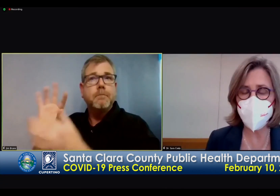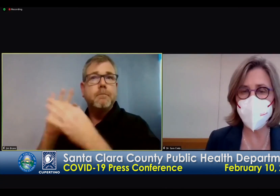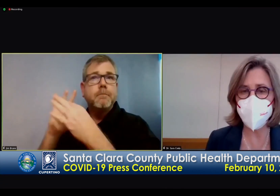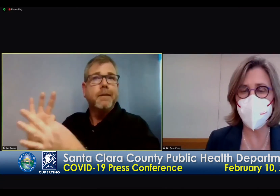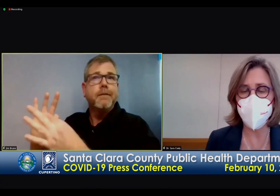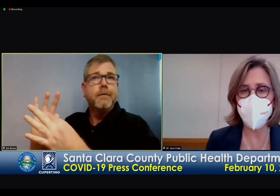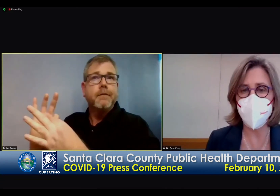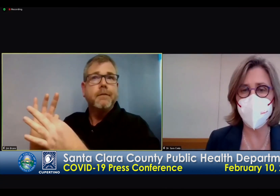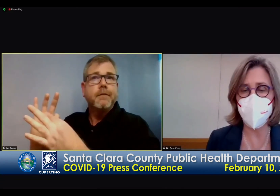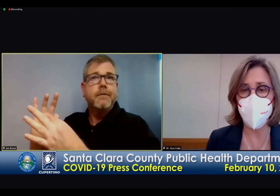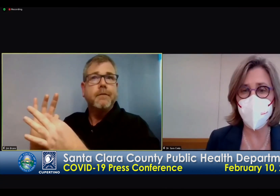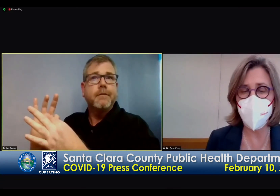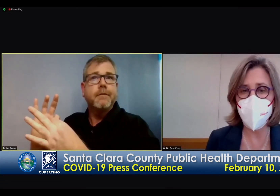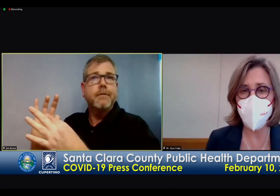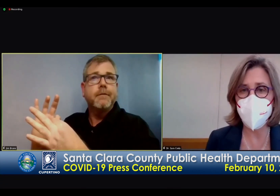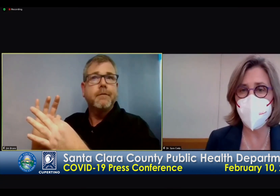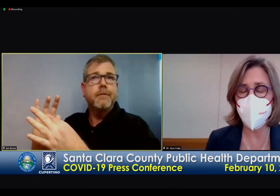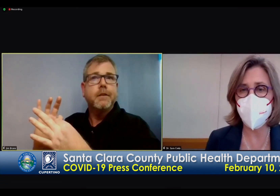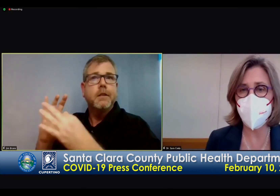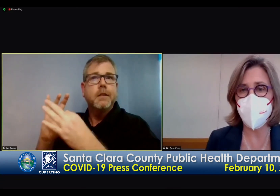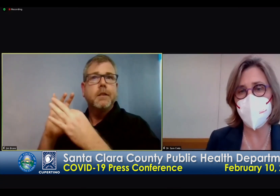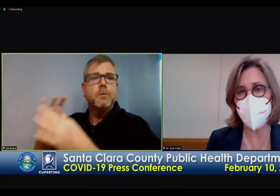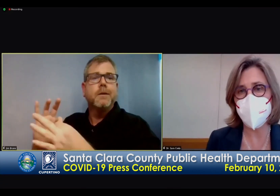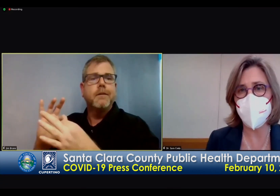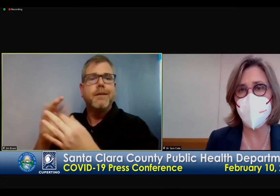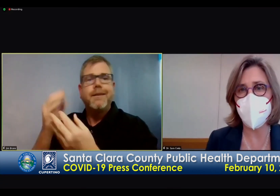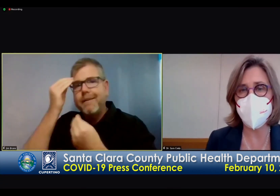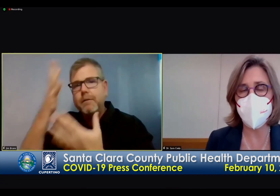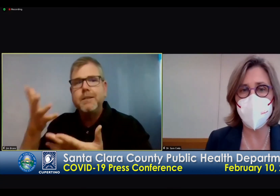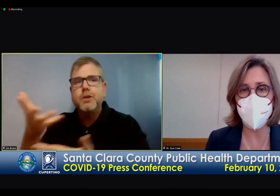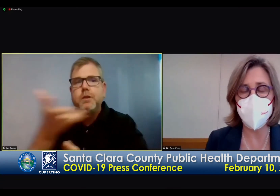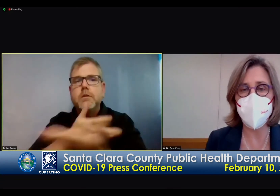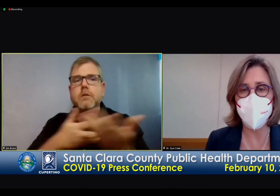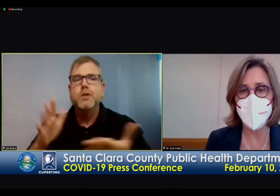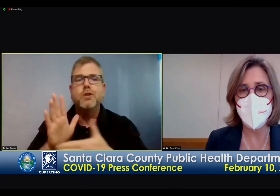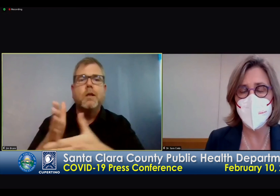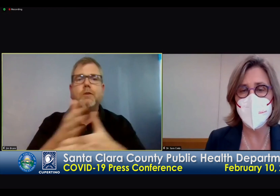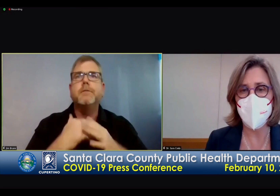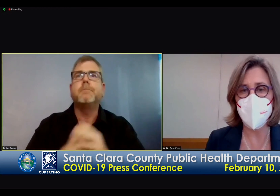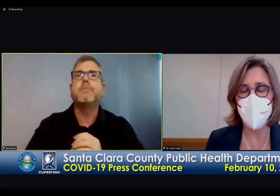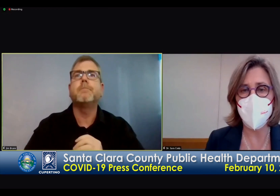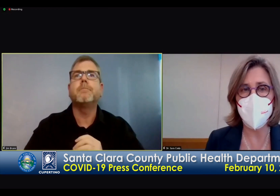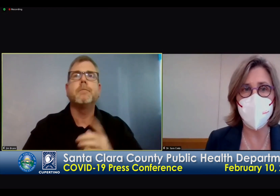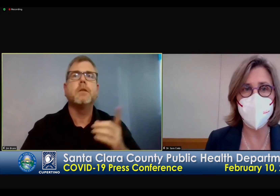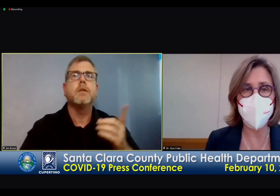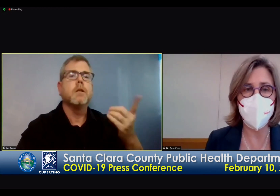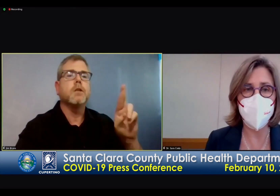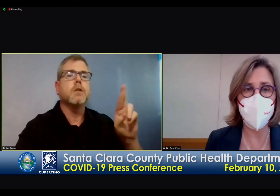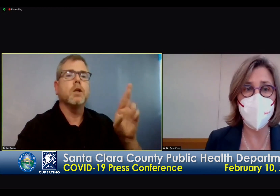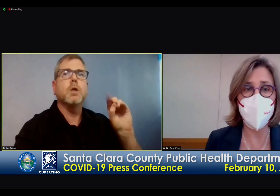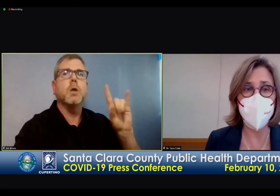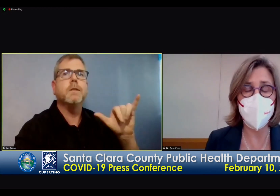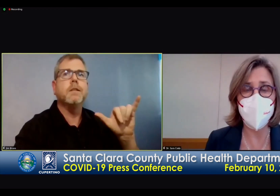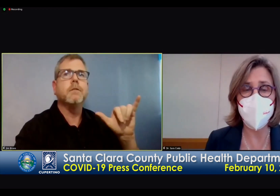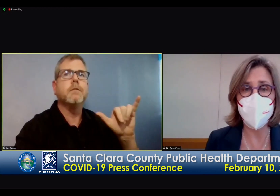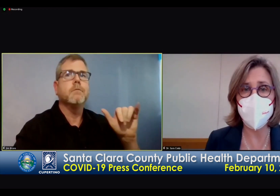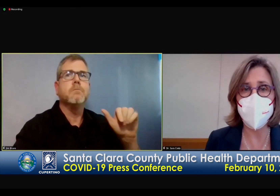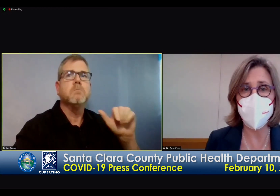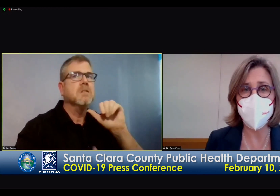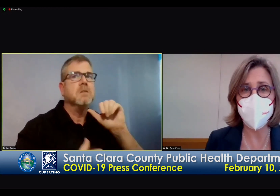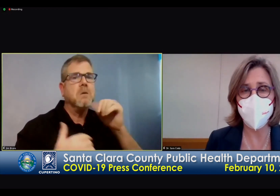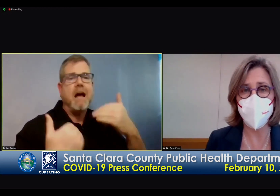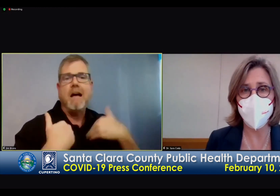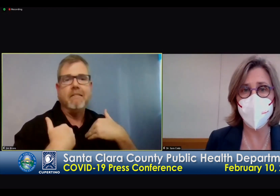information to help with that. So I can't really answer that question right now, but sorry about that. Perhaps a follow-up with the PIO